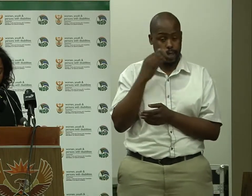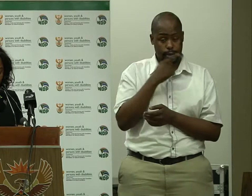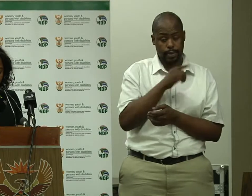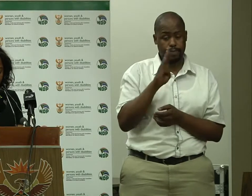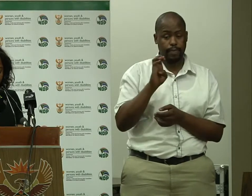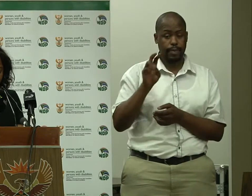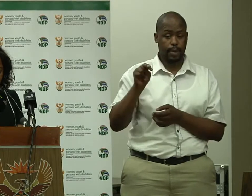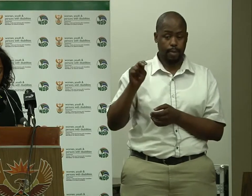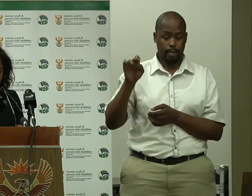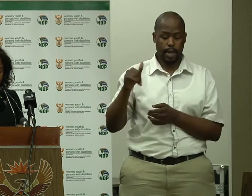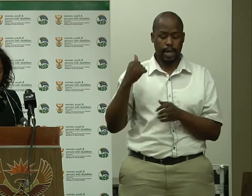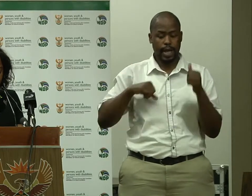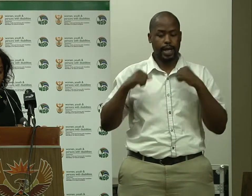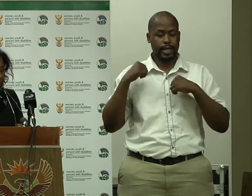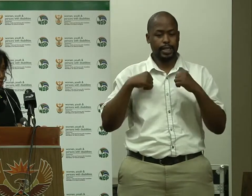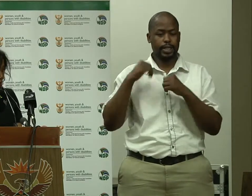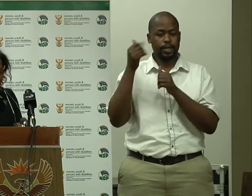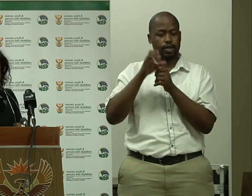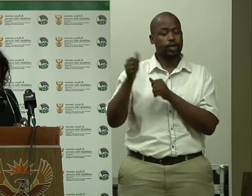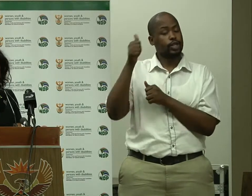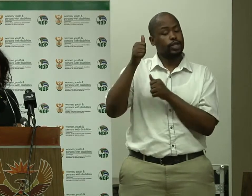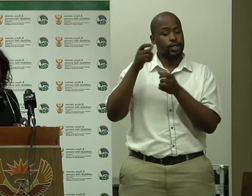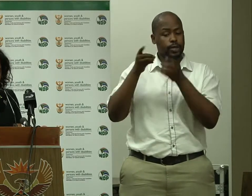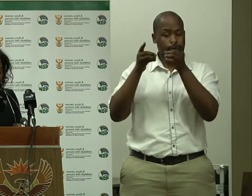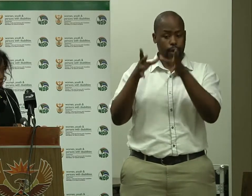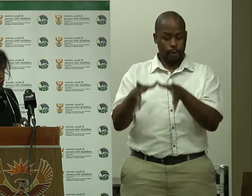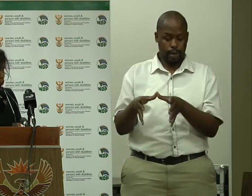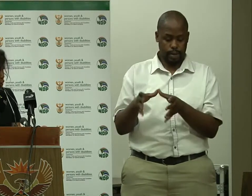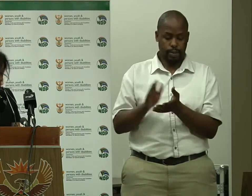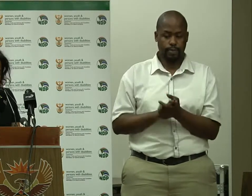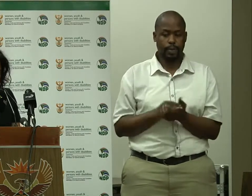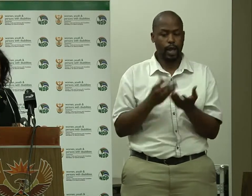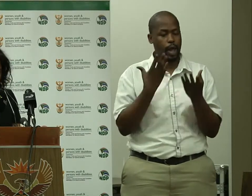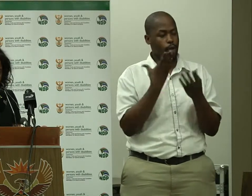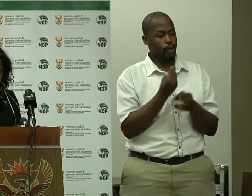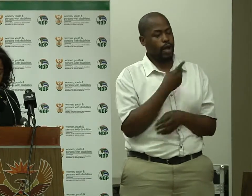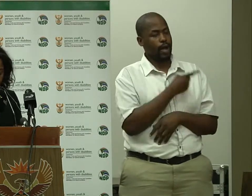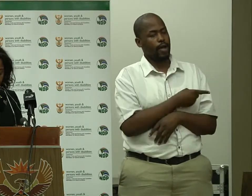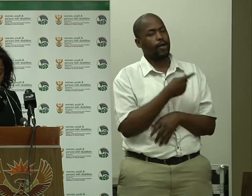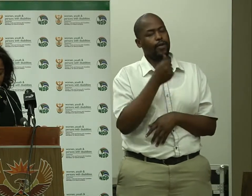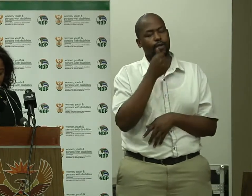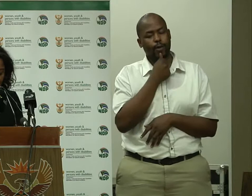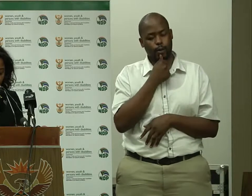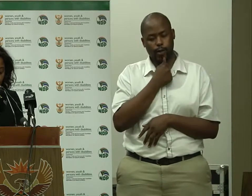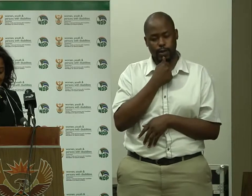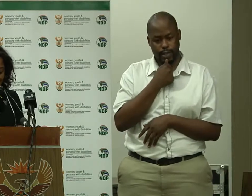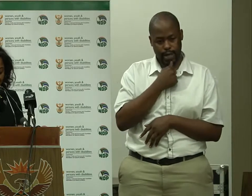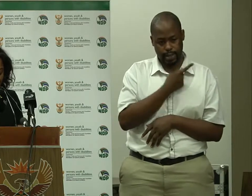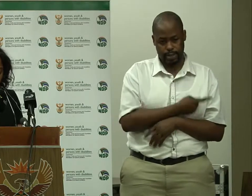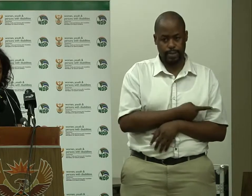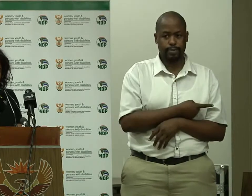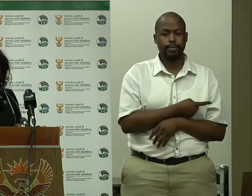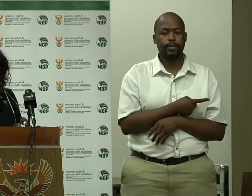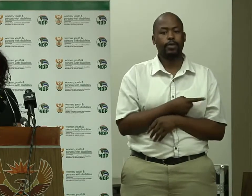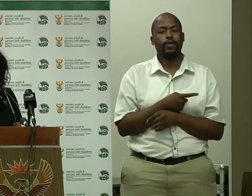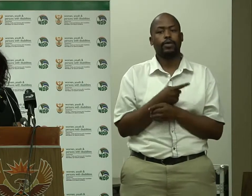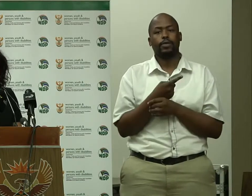Chief Director, Rights of Persons with Disabilities. And we also have Mr.